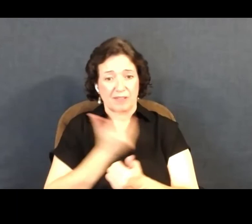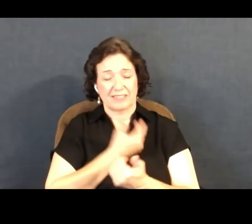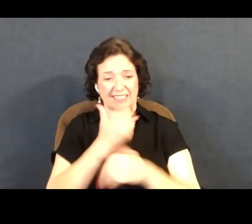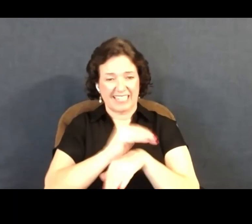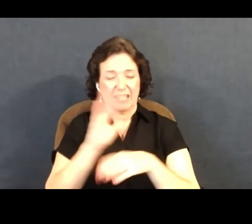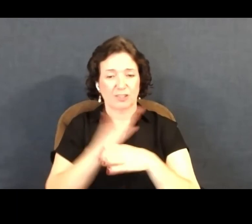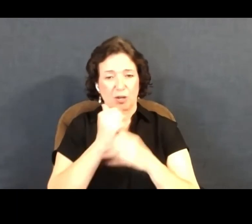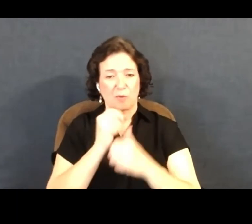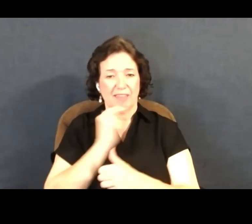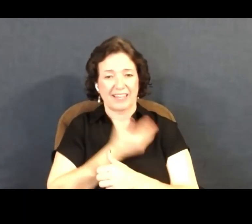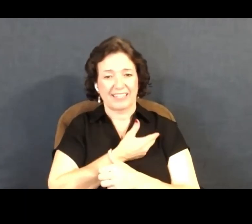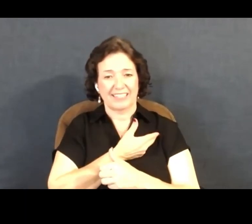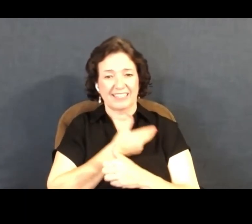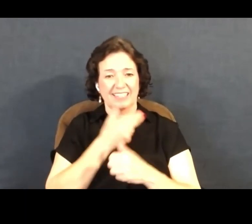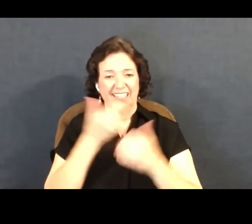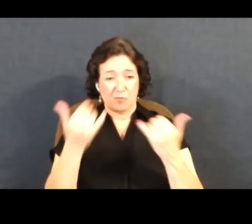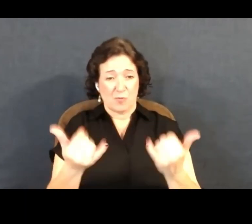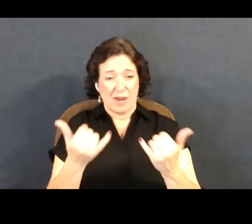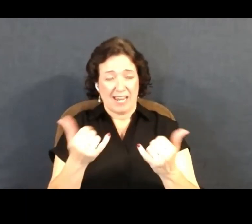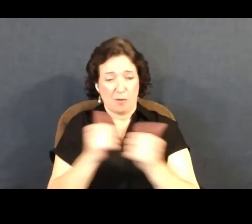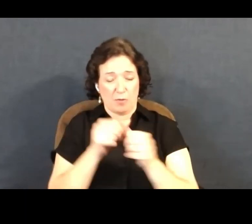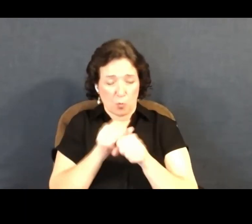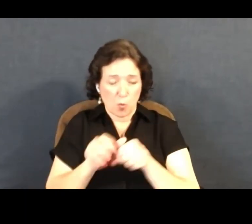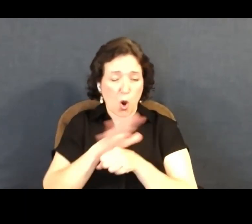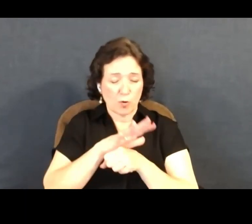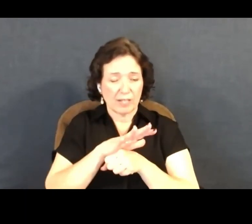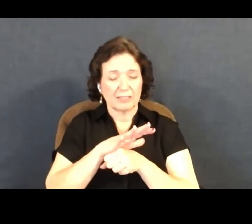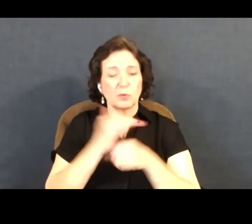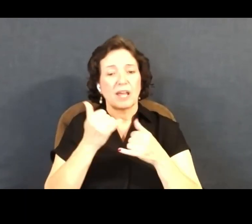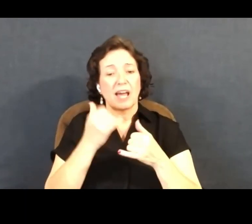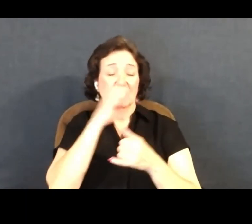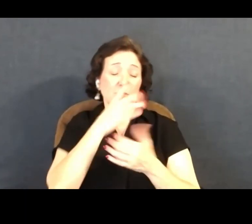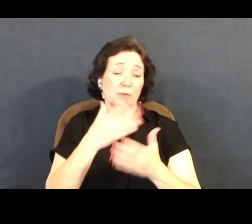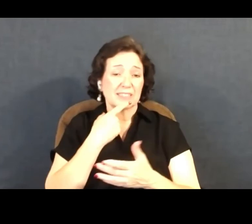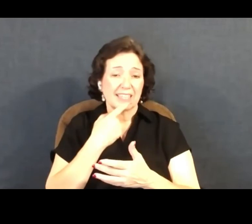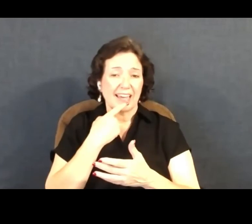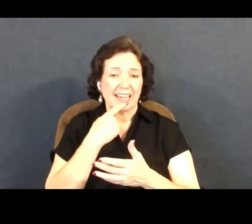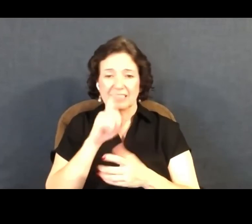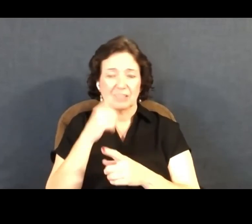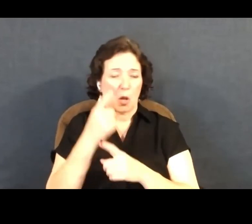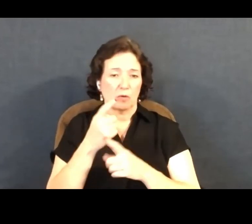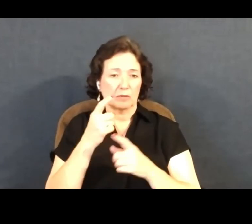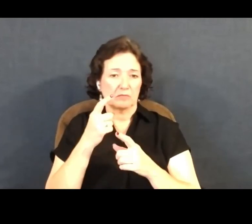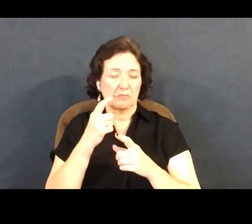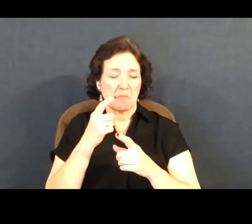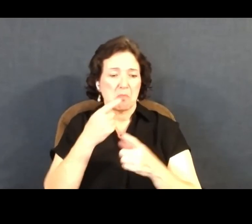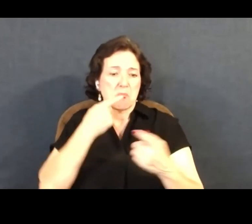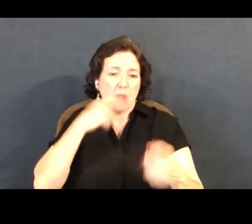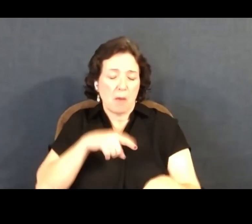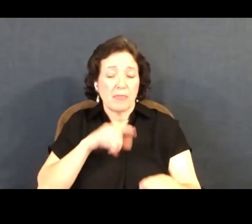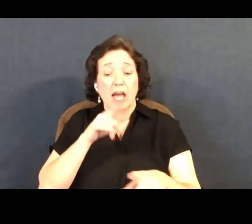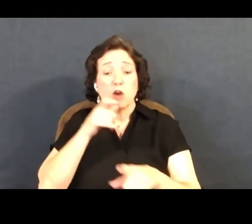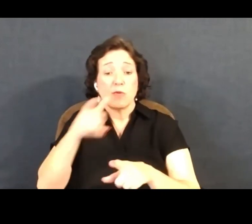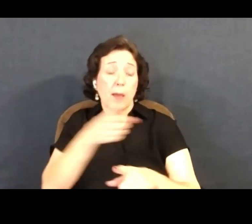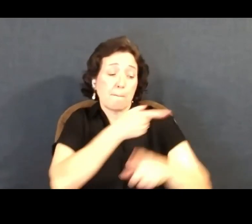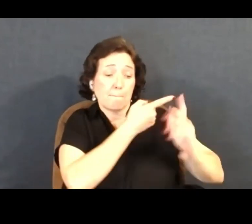to share with us in this time of corona. I guess you might say it's only fitting that he who was there in